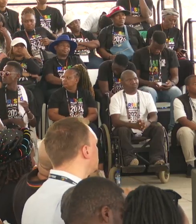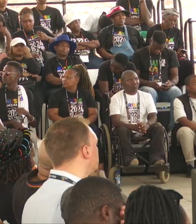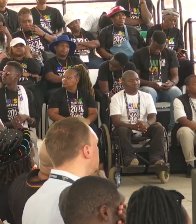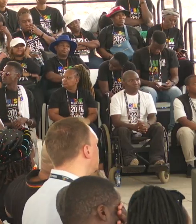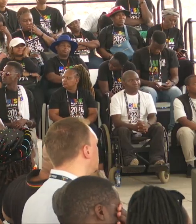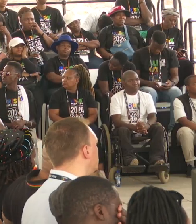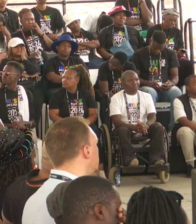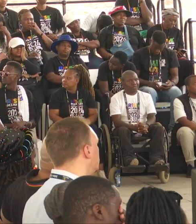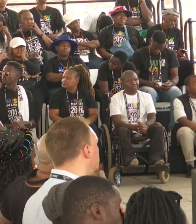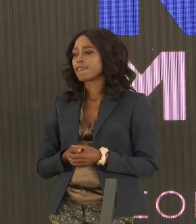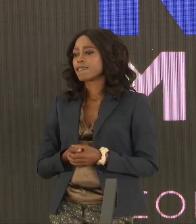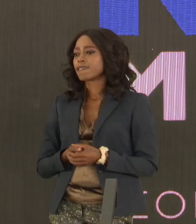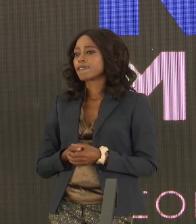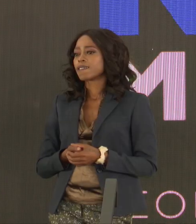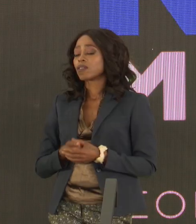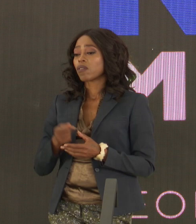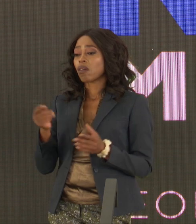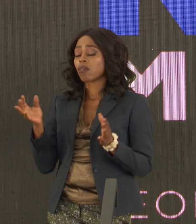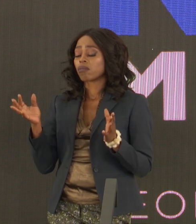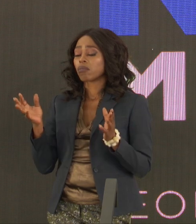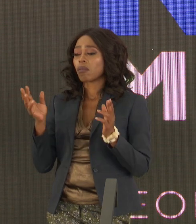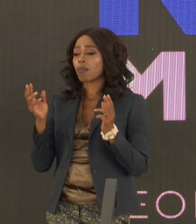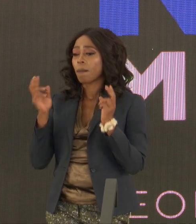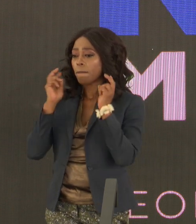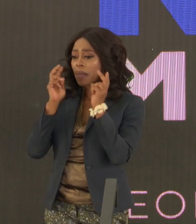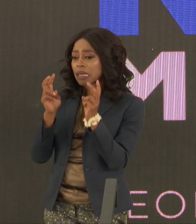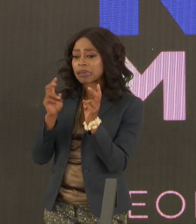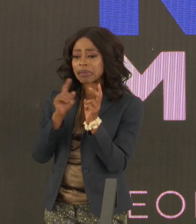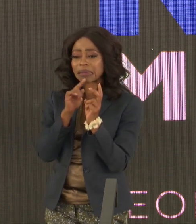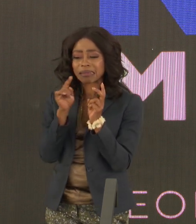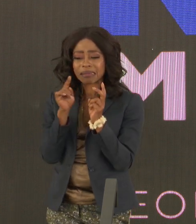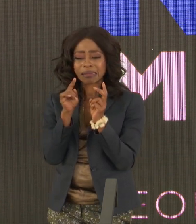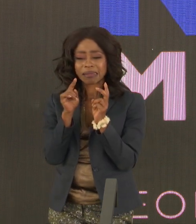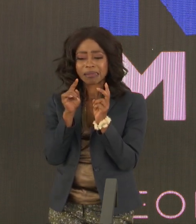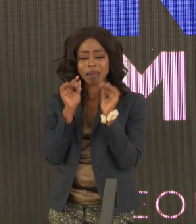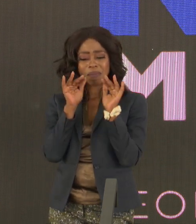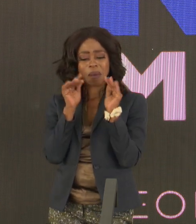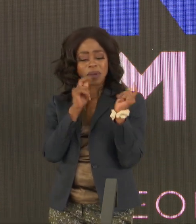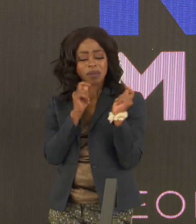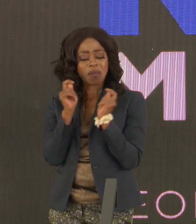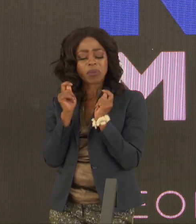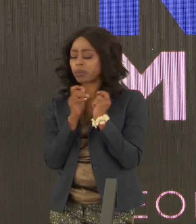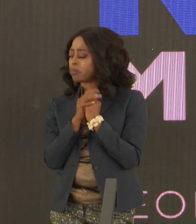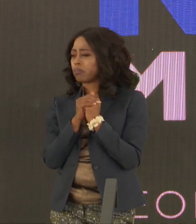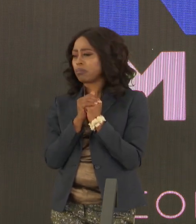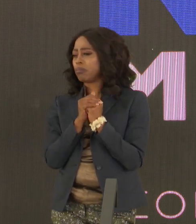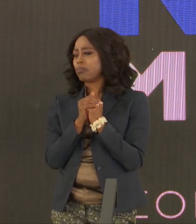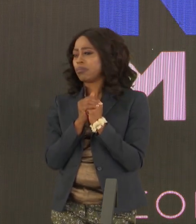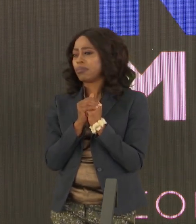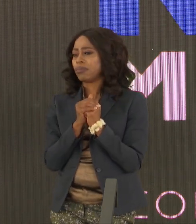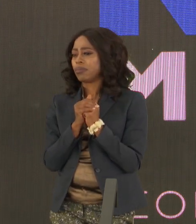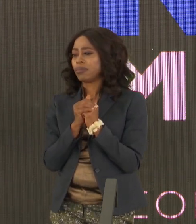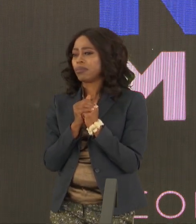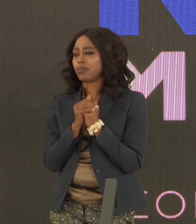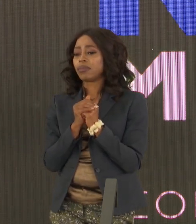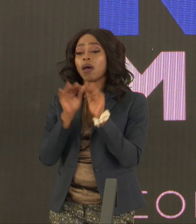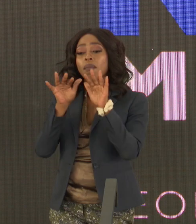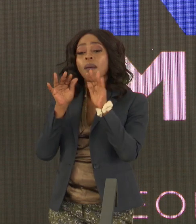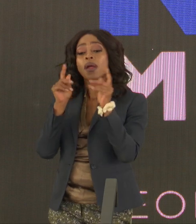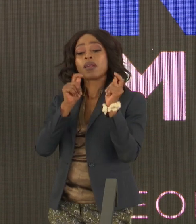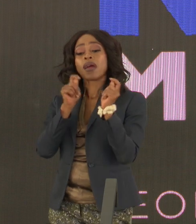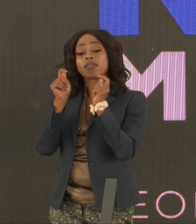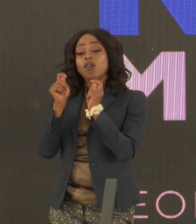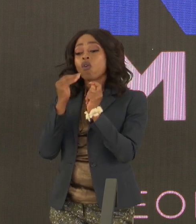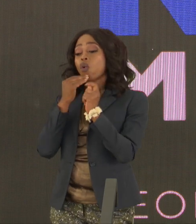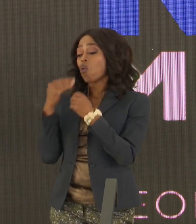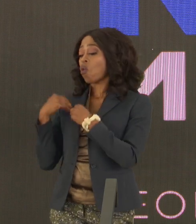The minibuses people take are not public transport. Public transport is